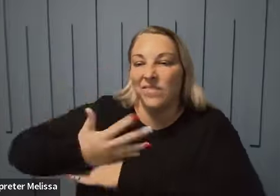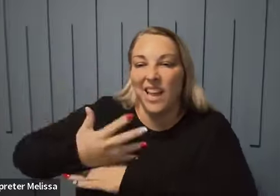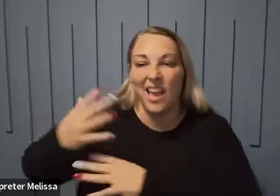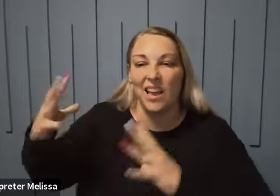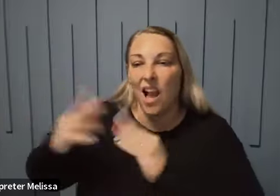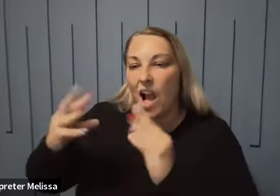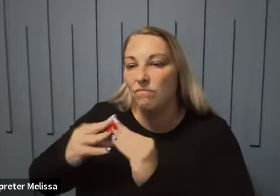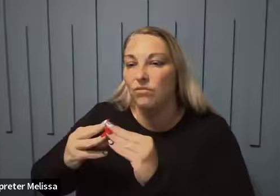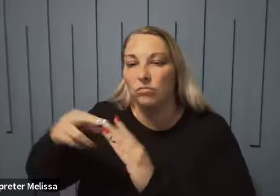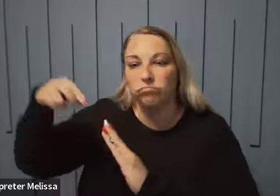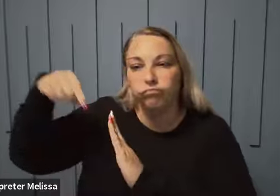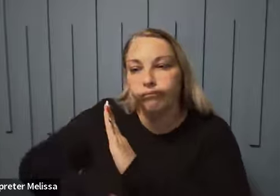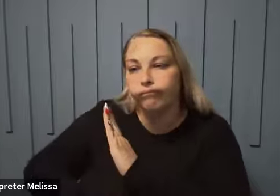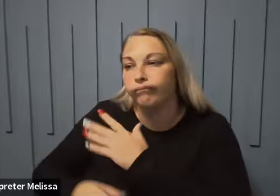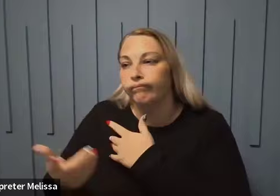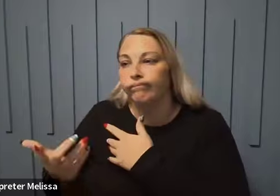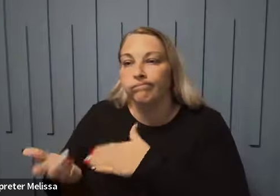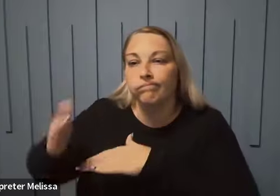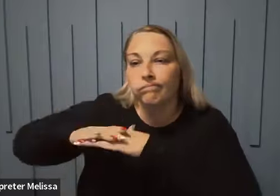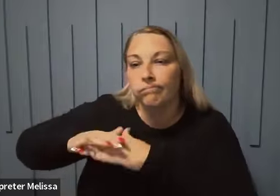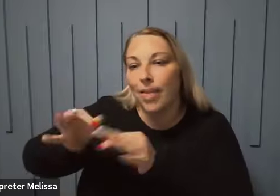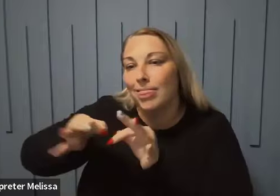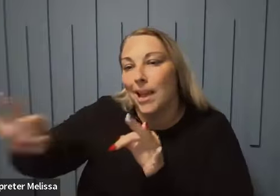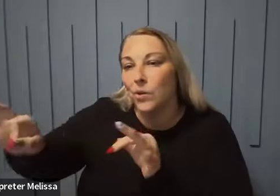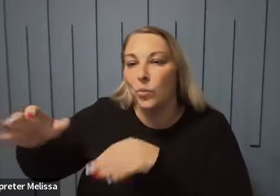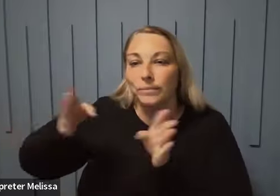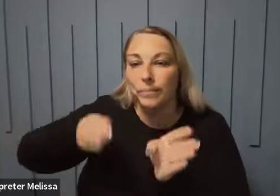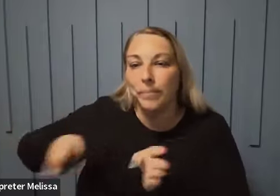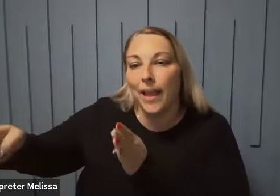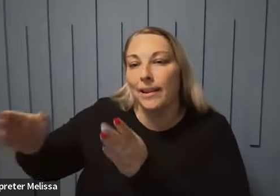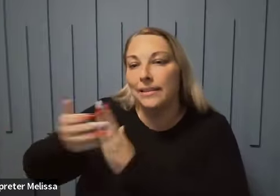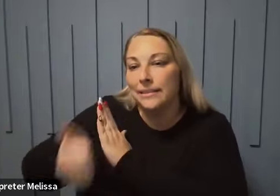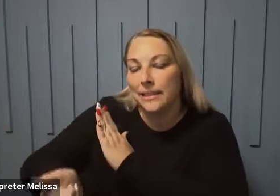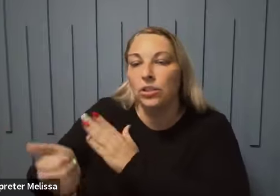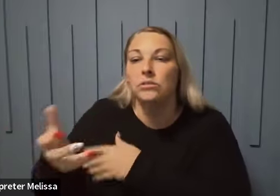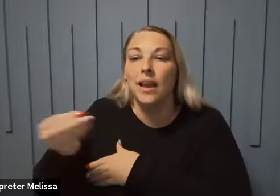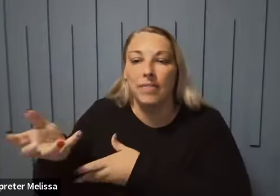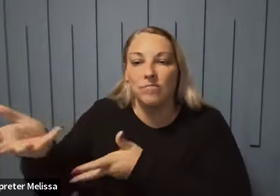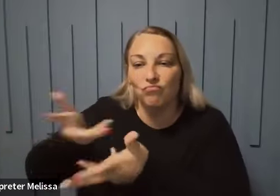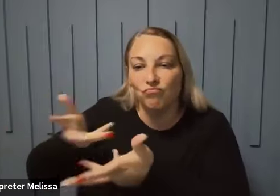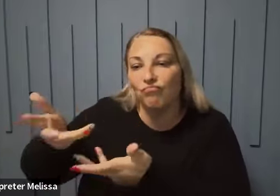enhanced language planning skills and working with students in a bilingual environment who are deaf.